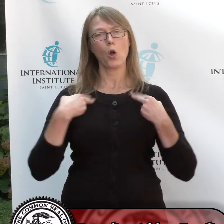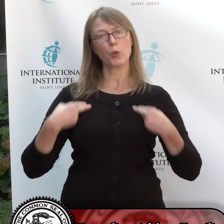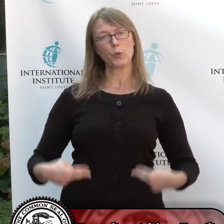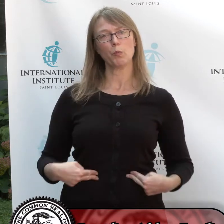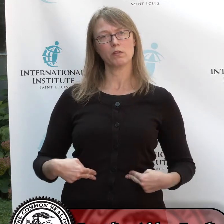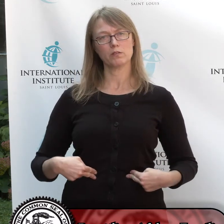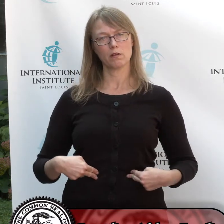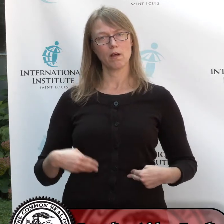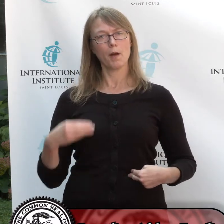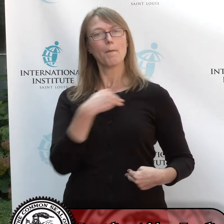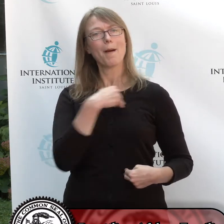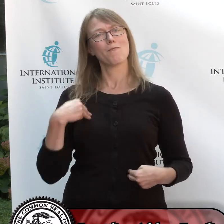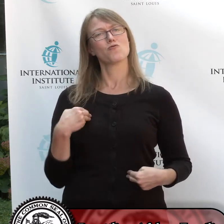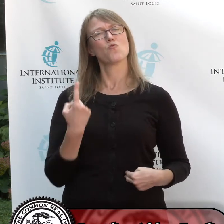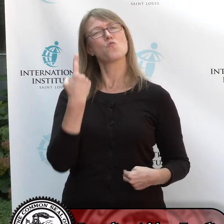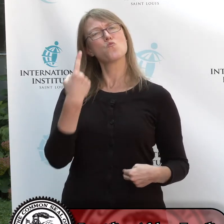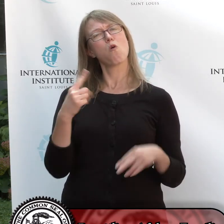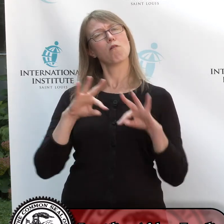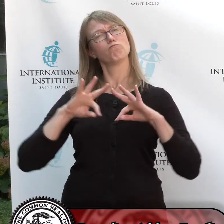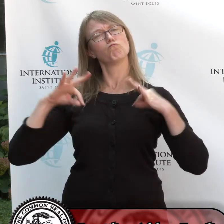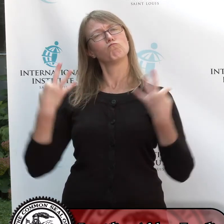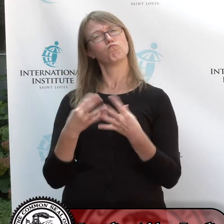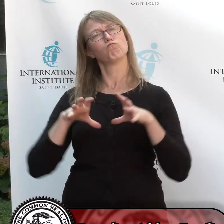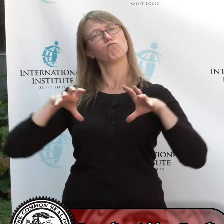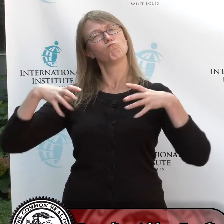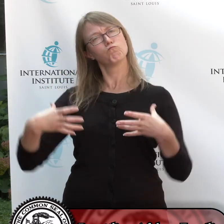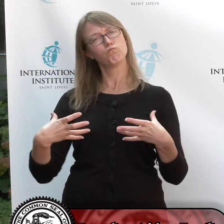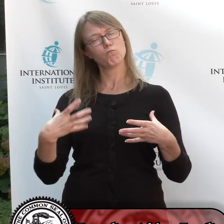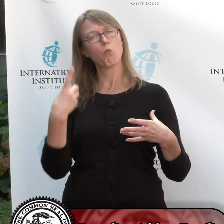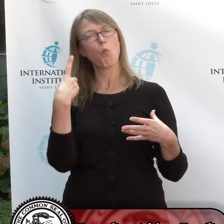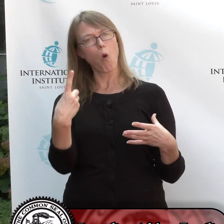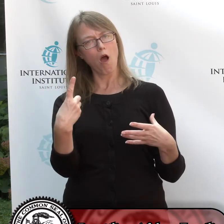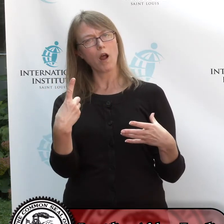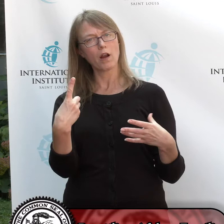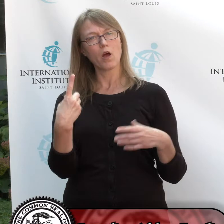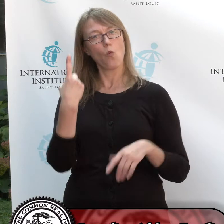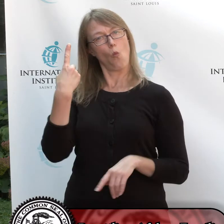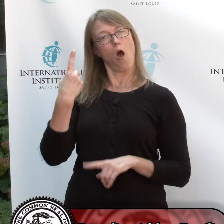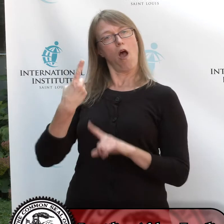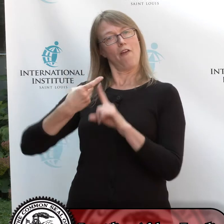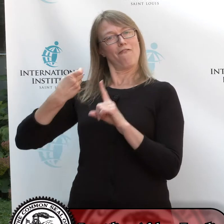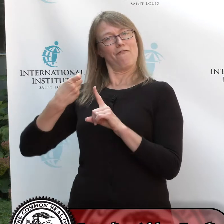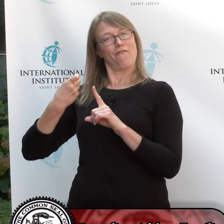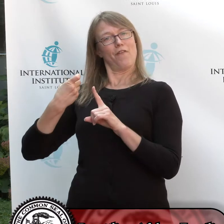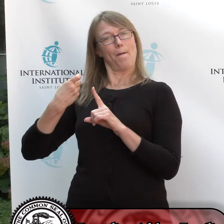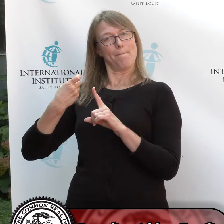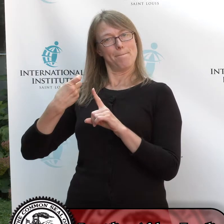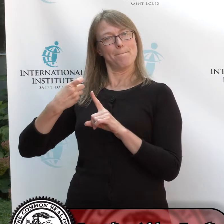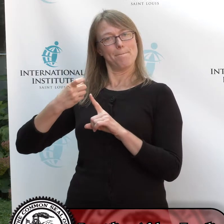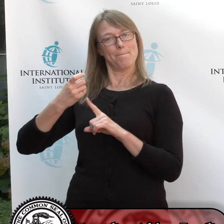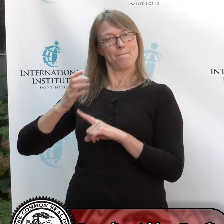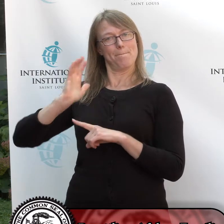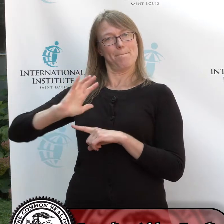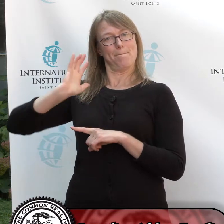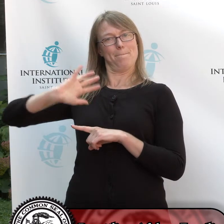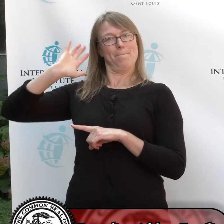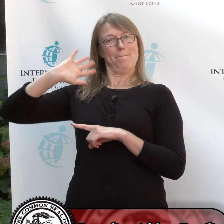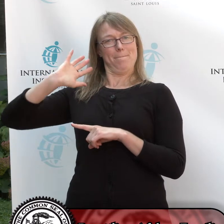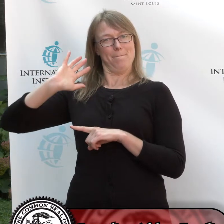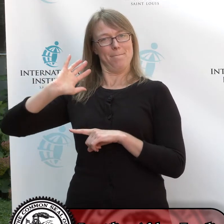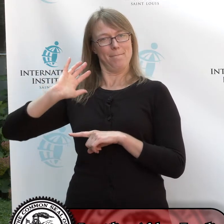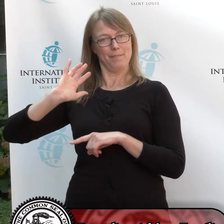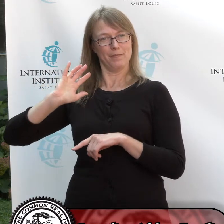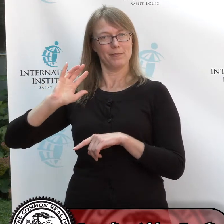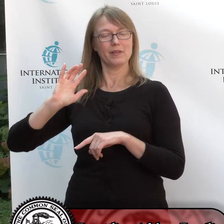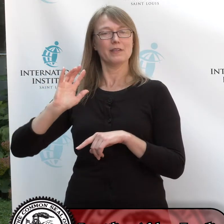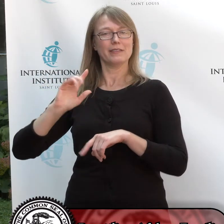beings are members of one frame, since all at first from the same essence came. When time afflicts